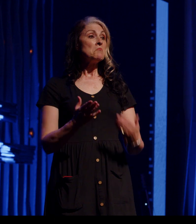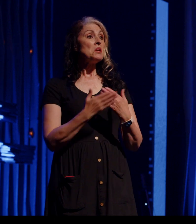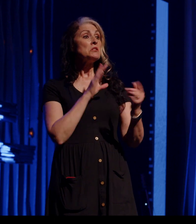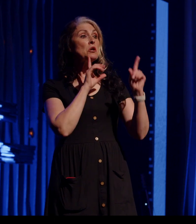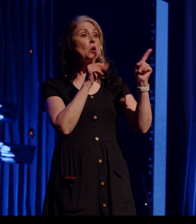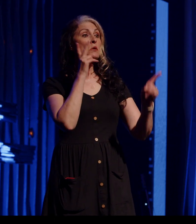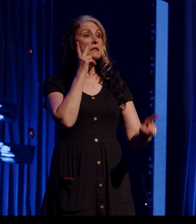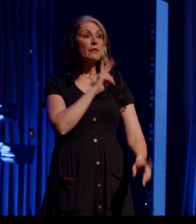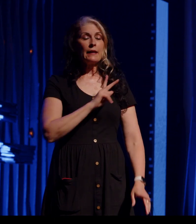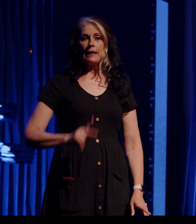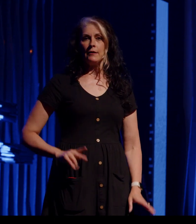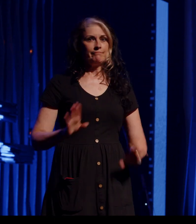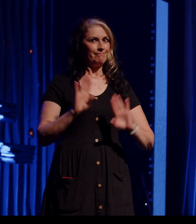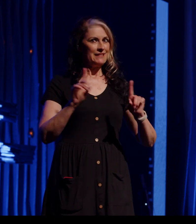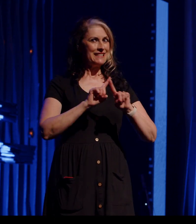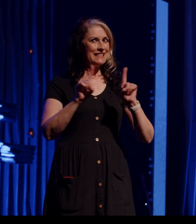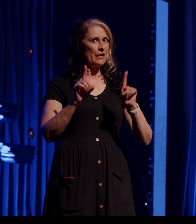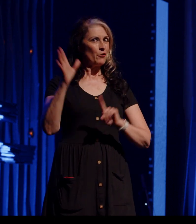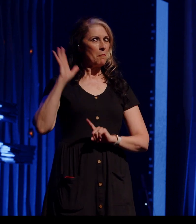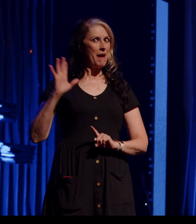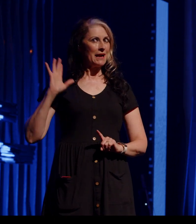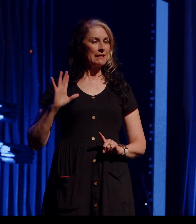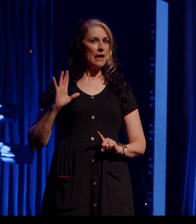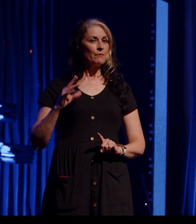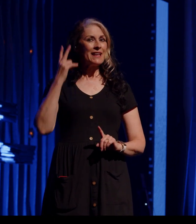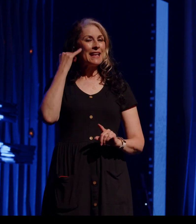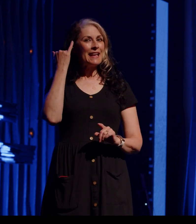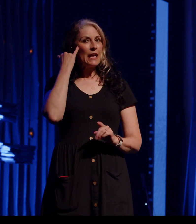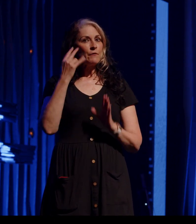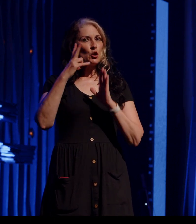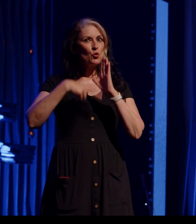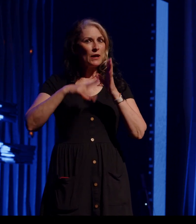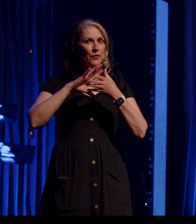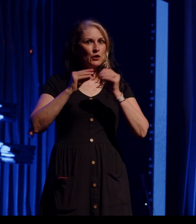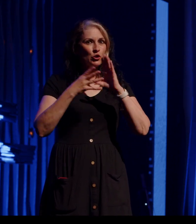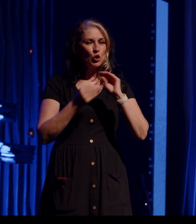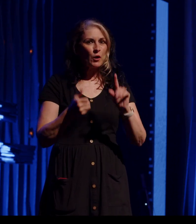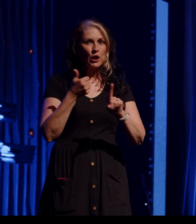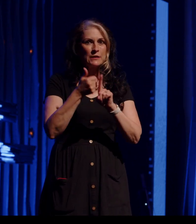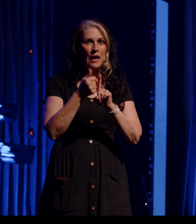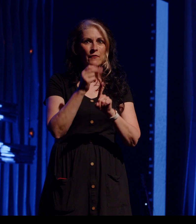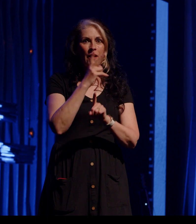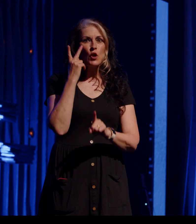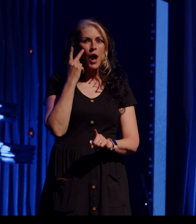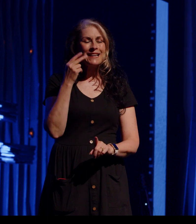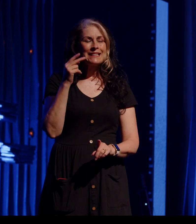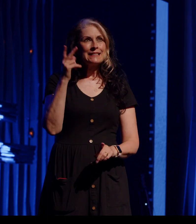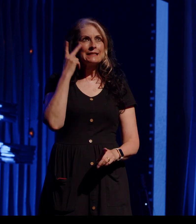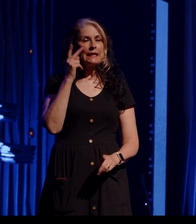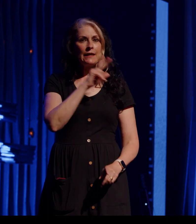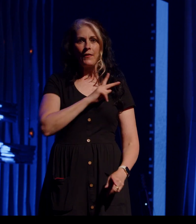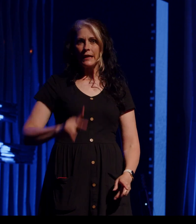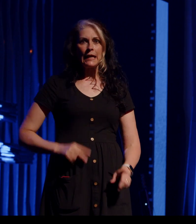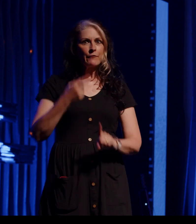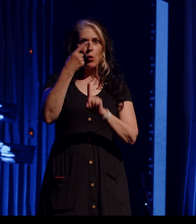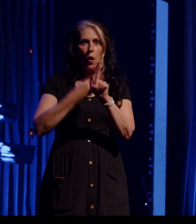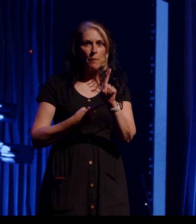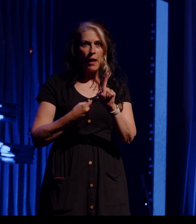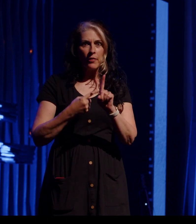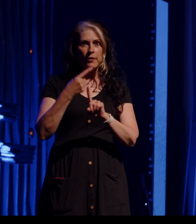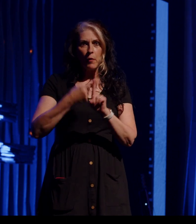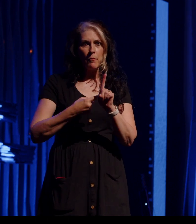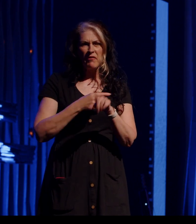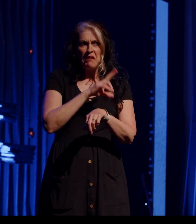to the king? It didn't work that way. In fact, if you read the story in chapters 3 to 8, you realize she hadn't even seen him for a month. That's not